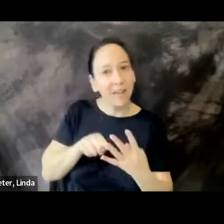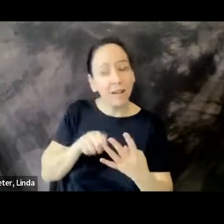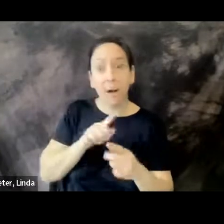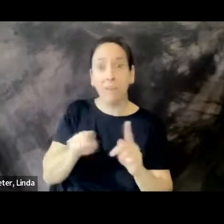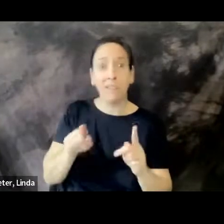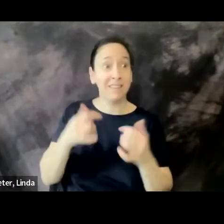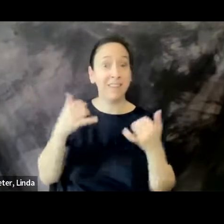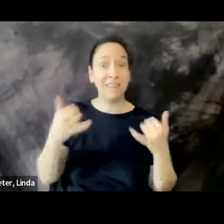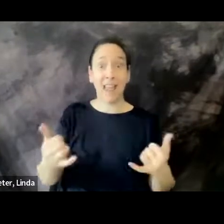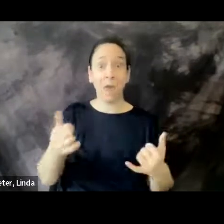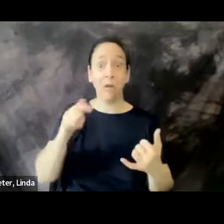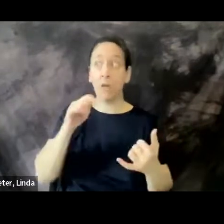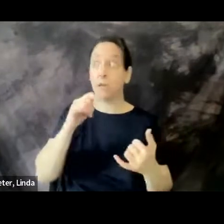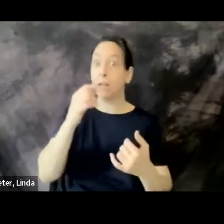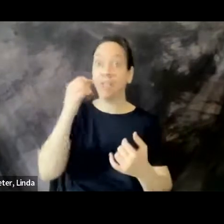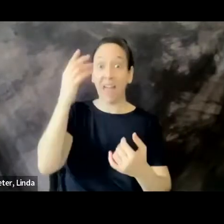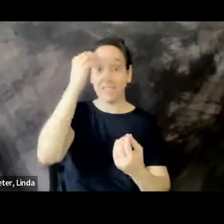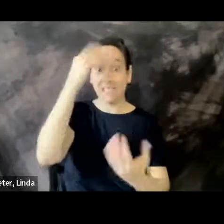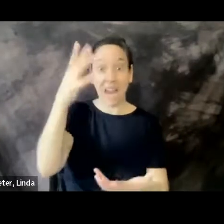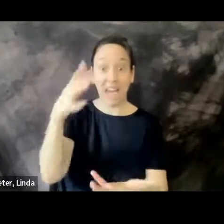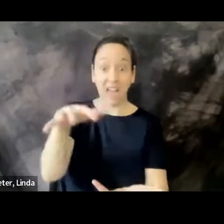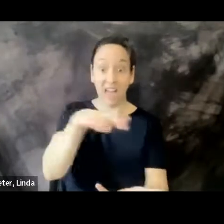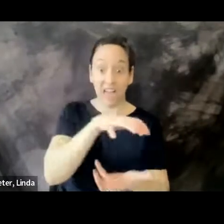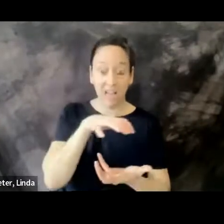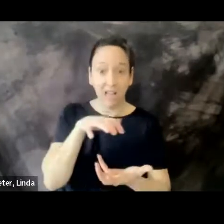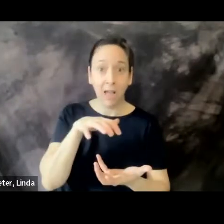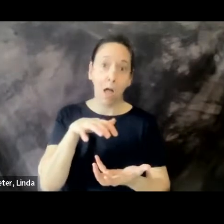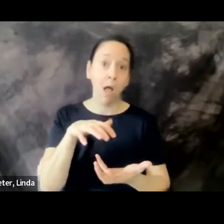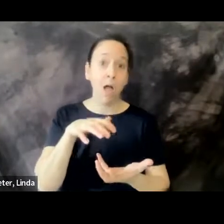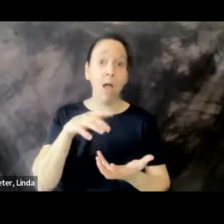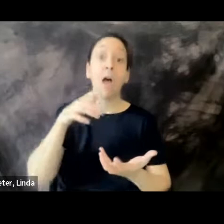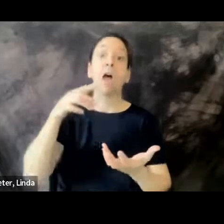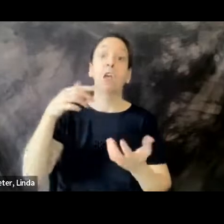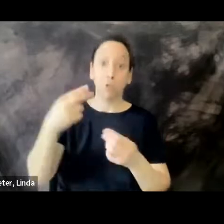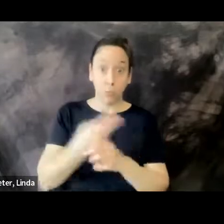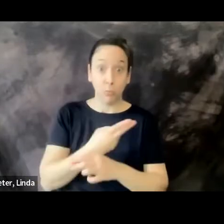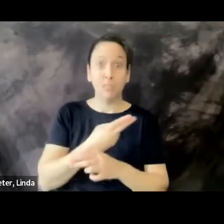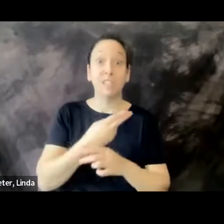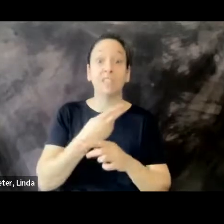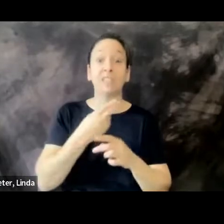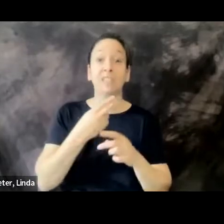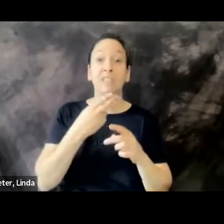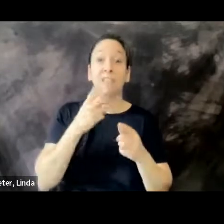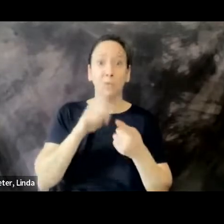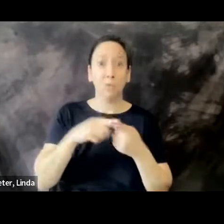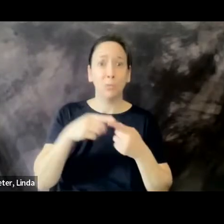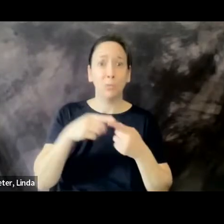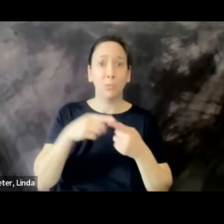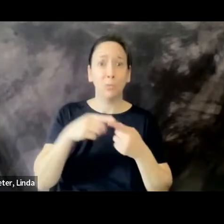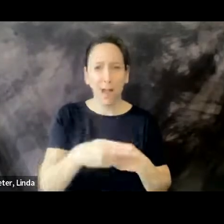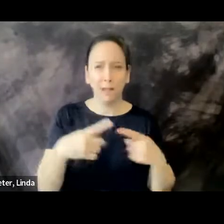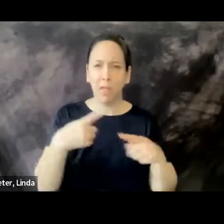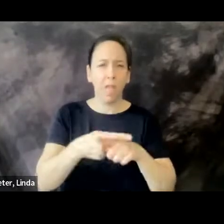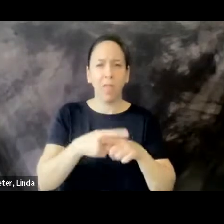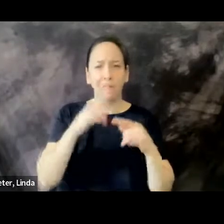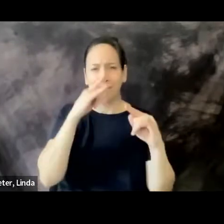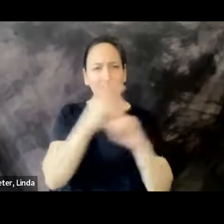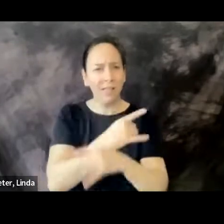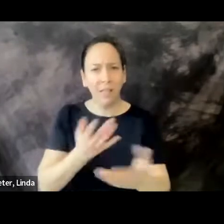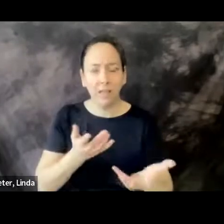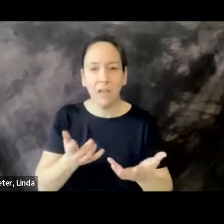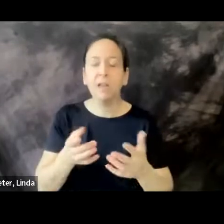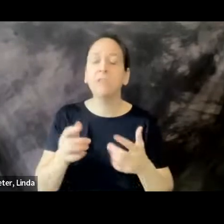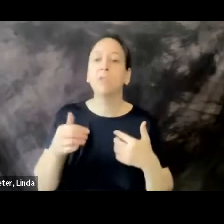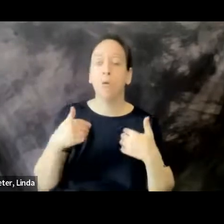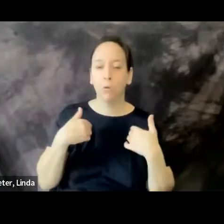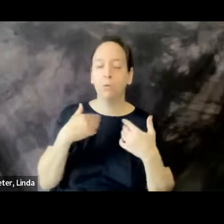again, saying that people are not using these programs as a reason to cut those programs. So those are just some of the issues